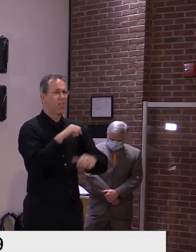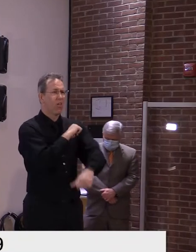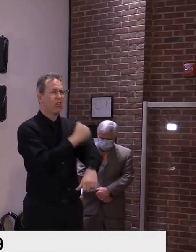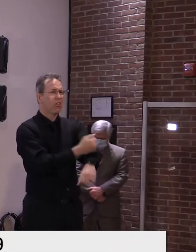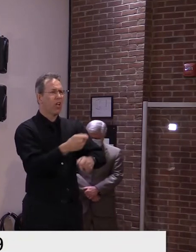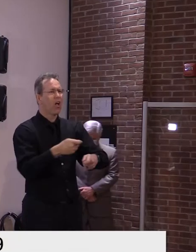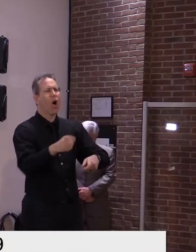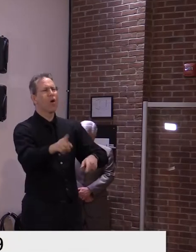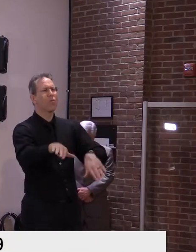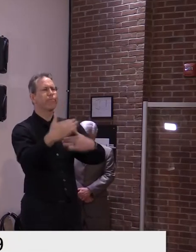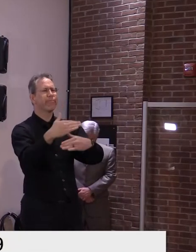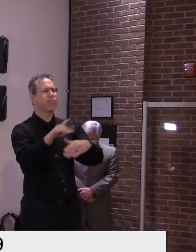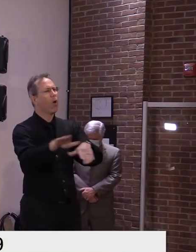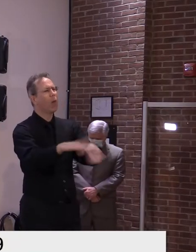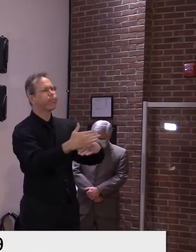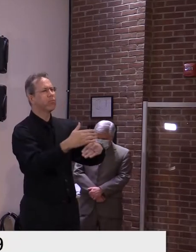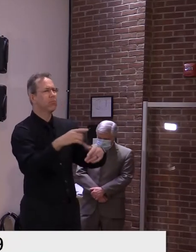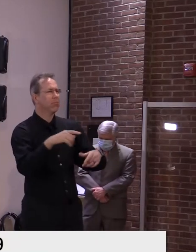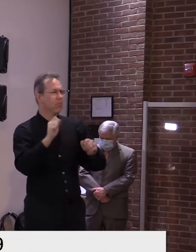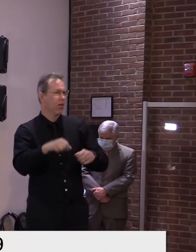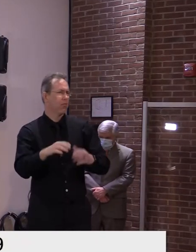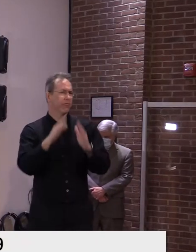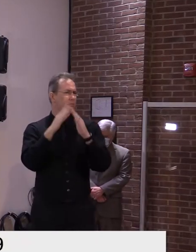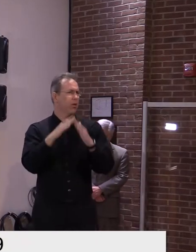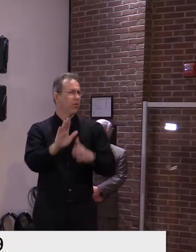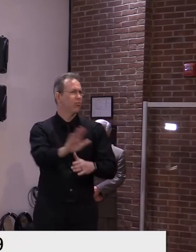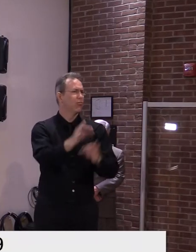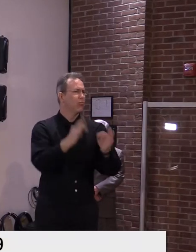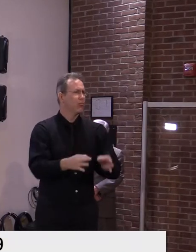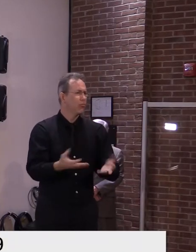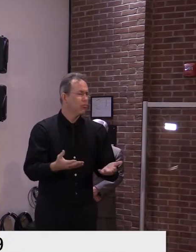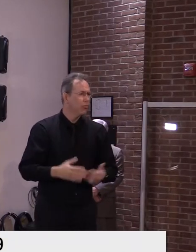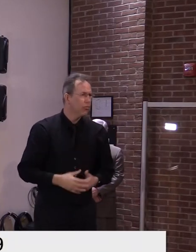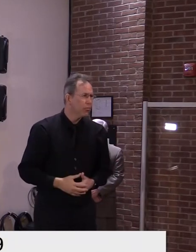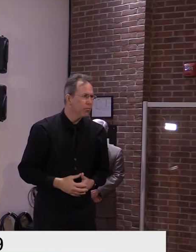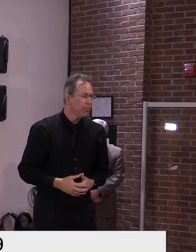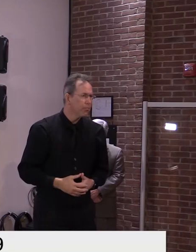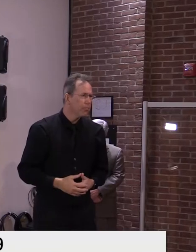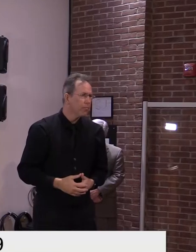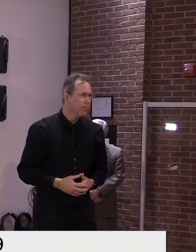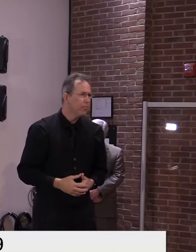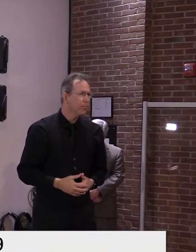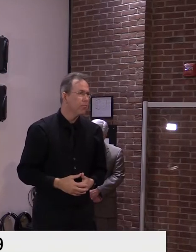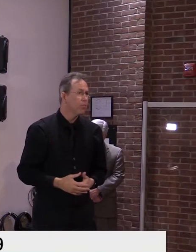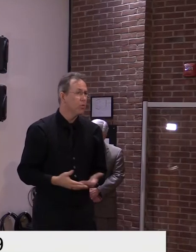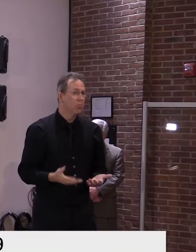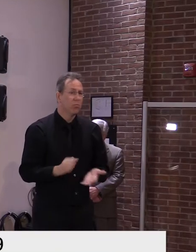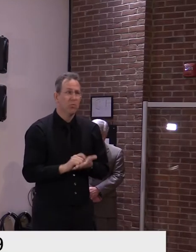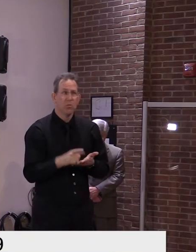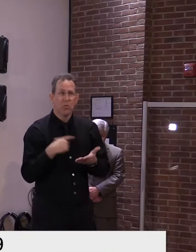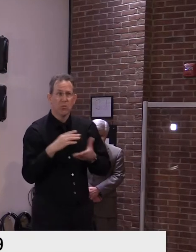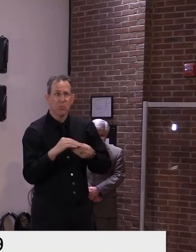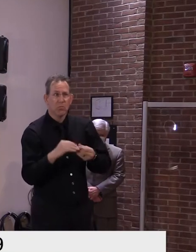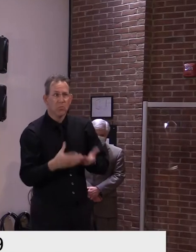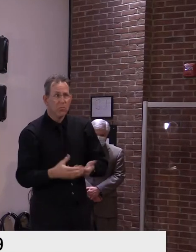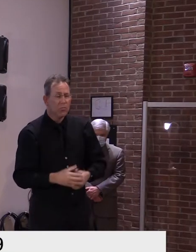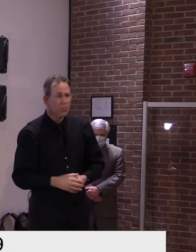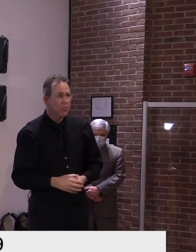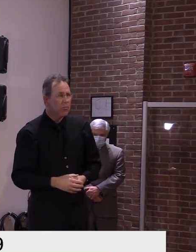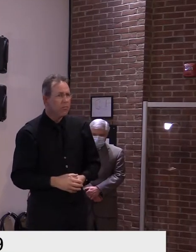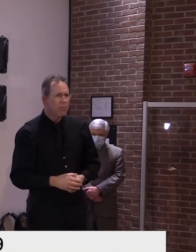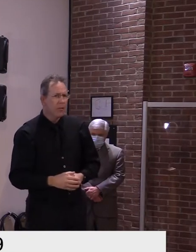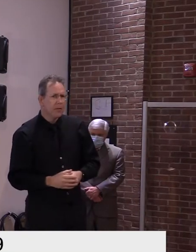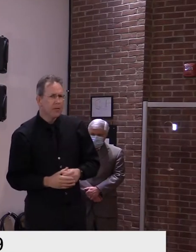should we get less restrictive even in the future with regard to operations of bars. I think Secretary Curley also wanted to just offer something